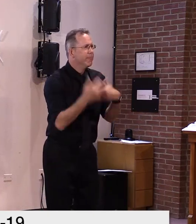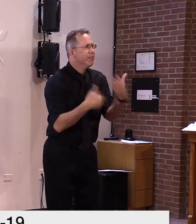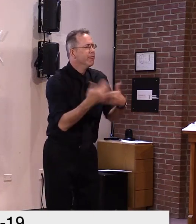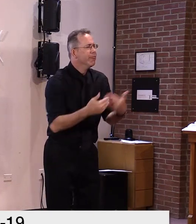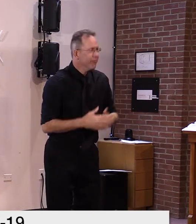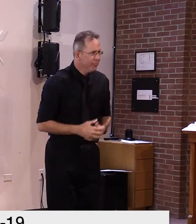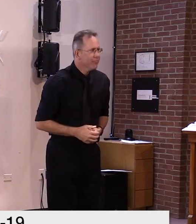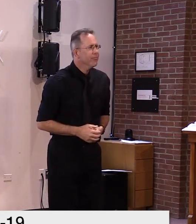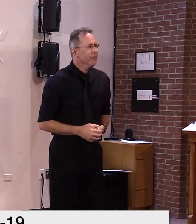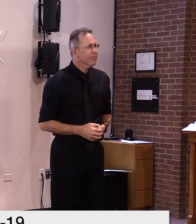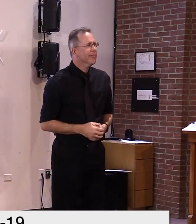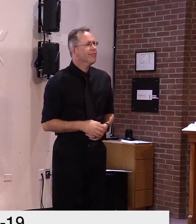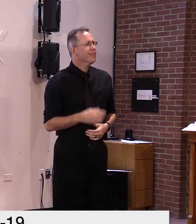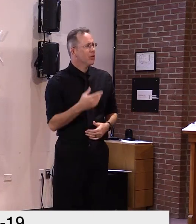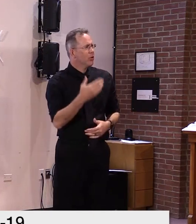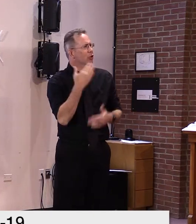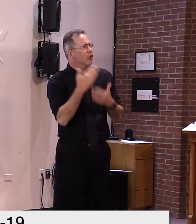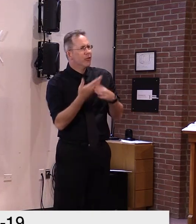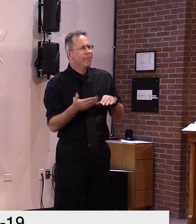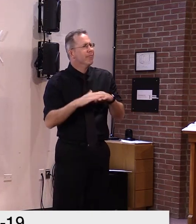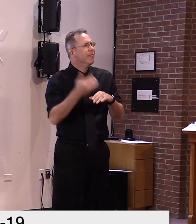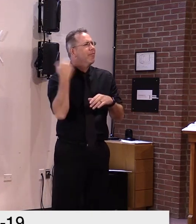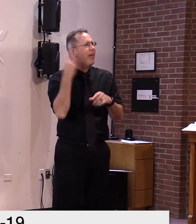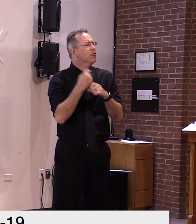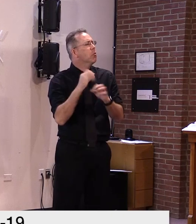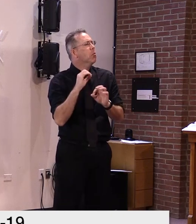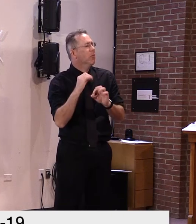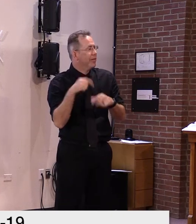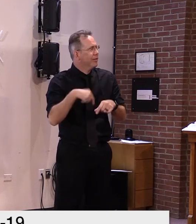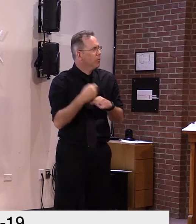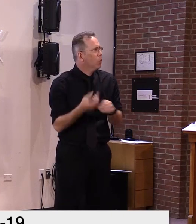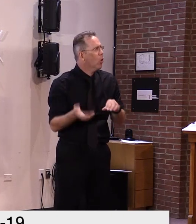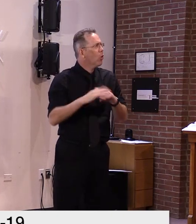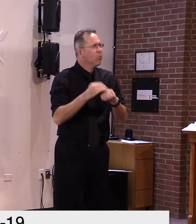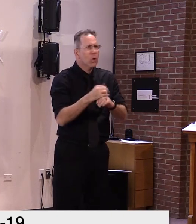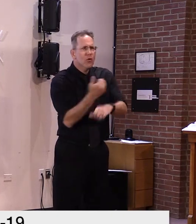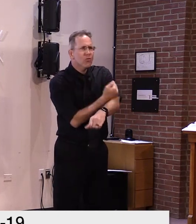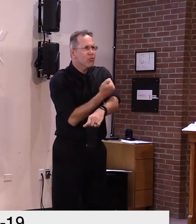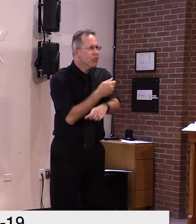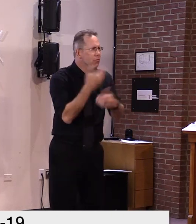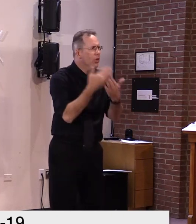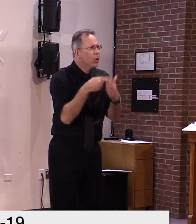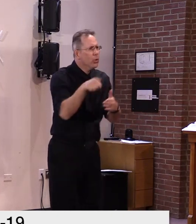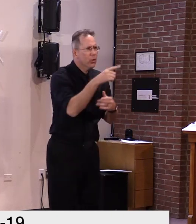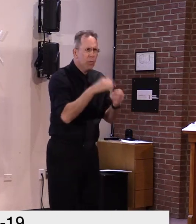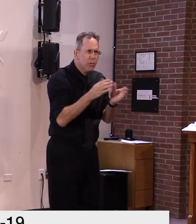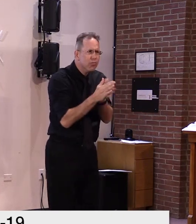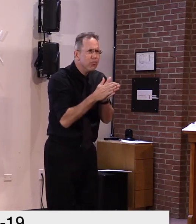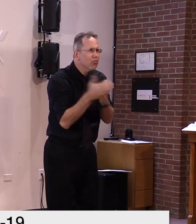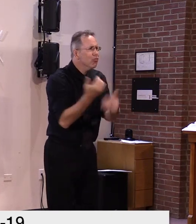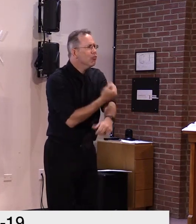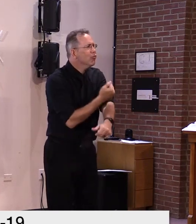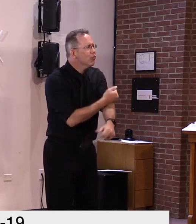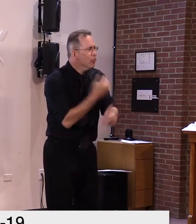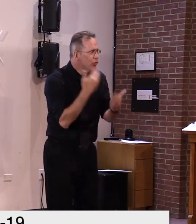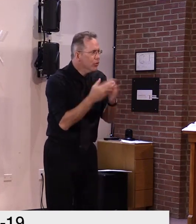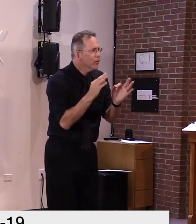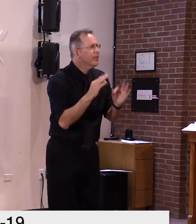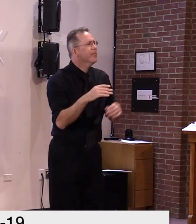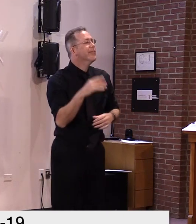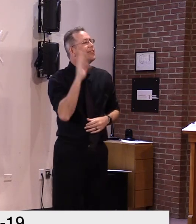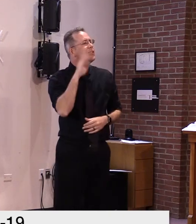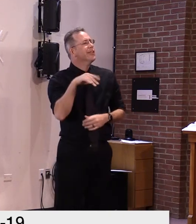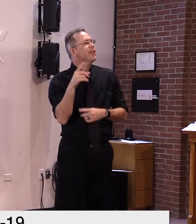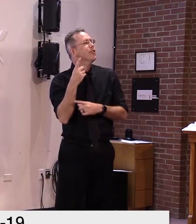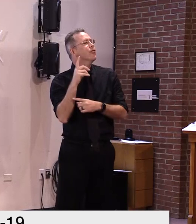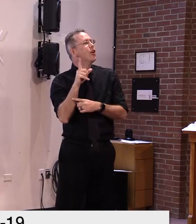9.6% increase compared to last year. So that is good news. We'd like to see, as Dr. Levine will mention, even more people getting their